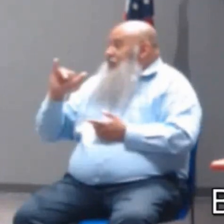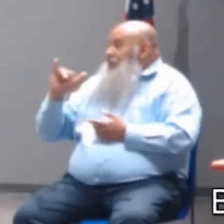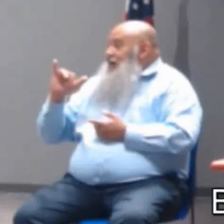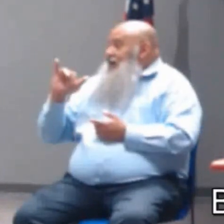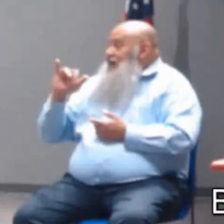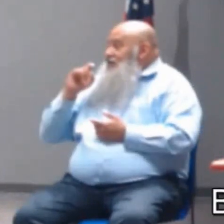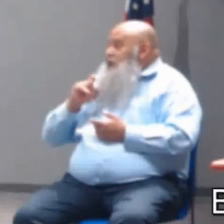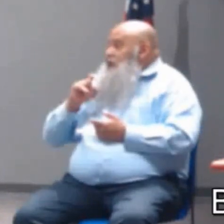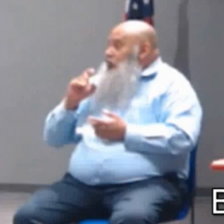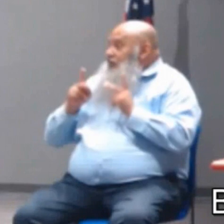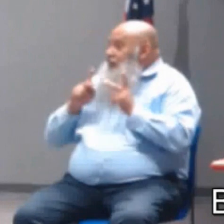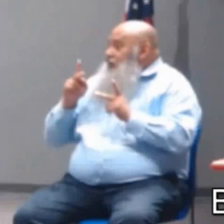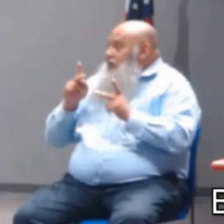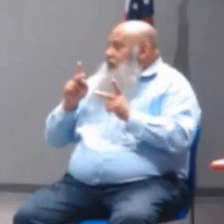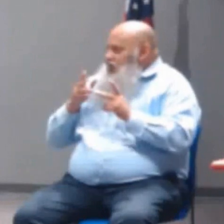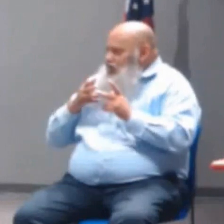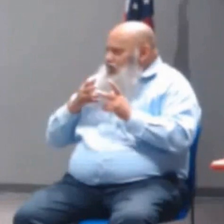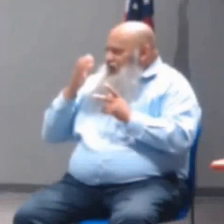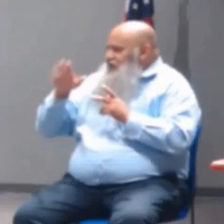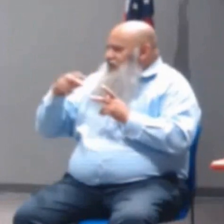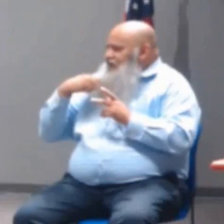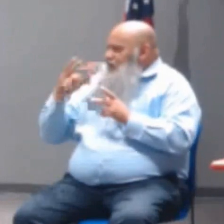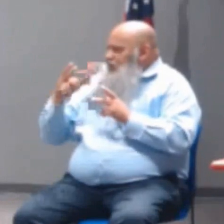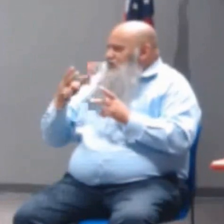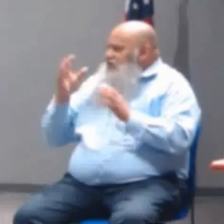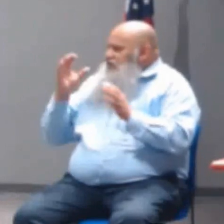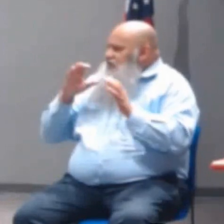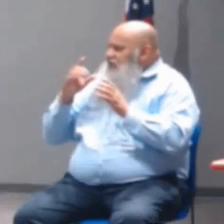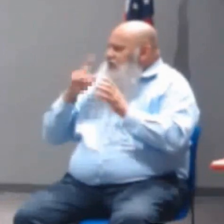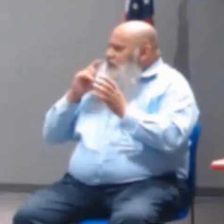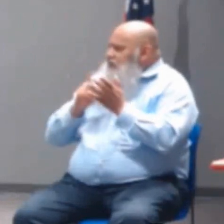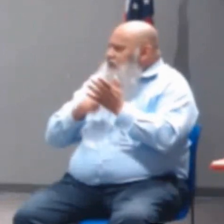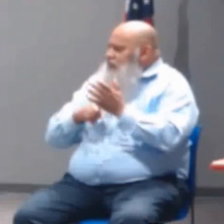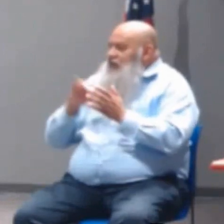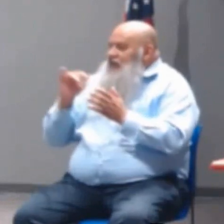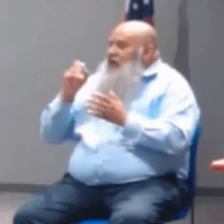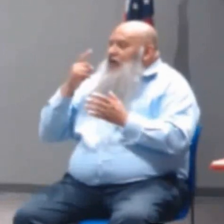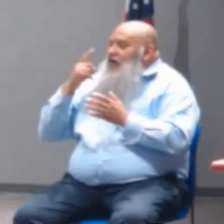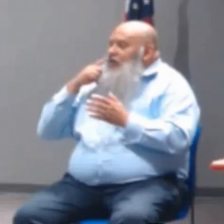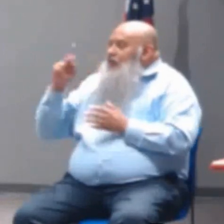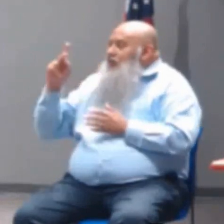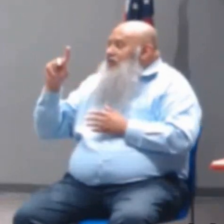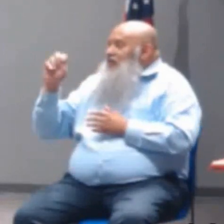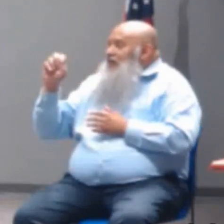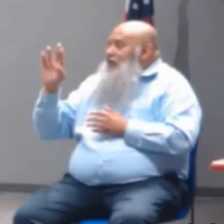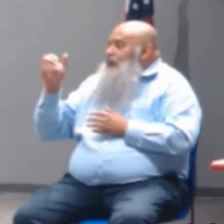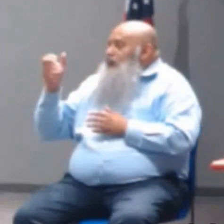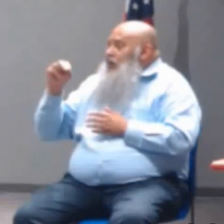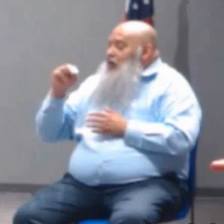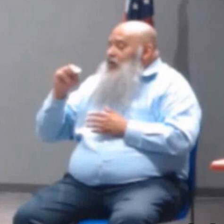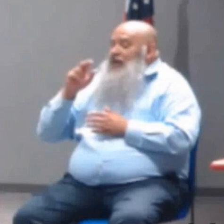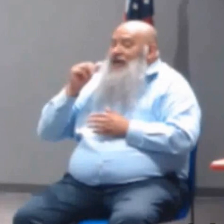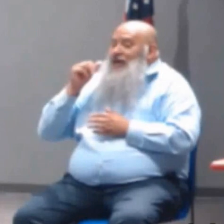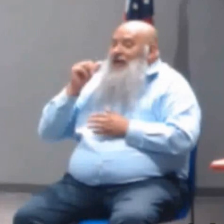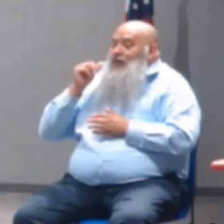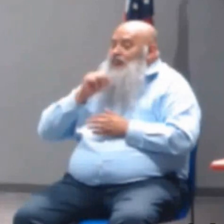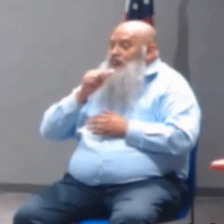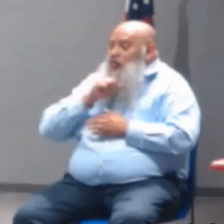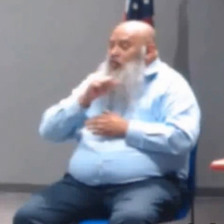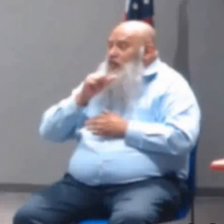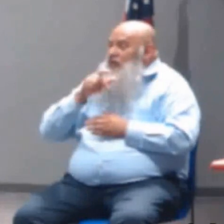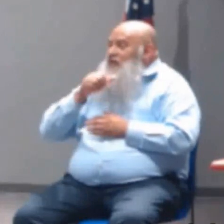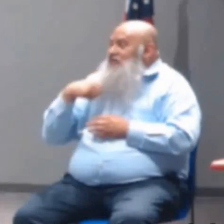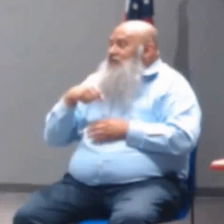Bisexual people are increasingly raising their voices, seeking to be recognized. People like Oregon Governor Kate Brown and Arizona U.S. Senator